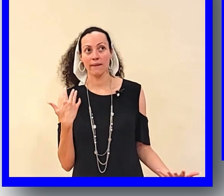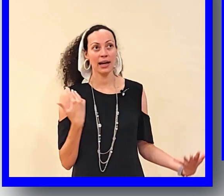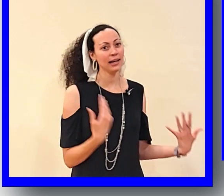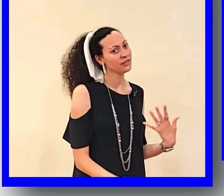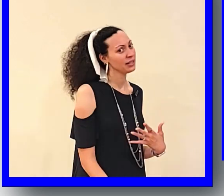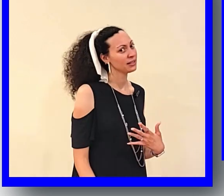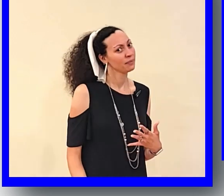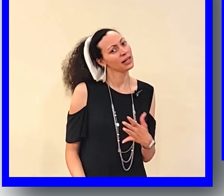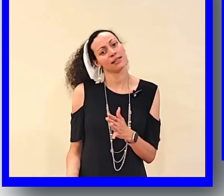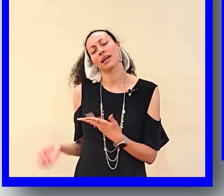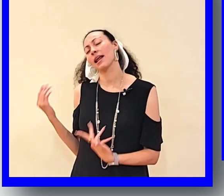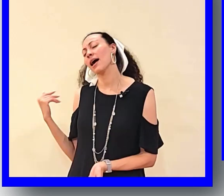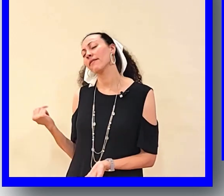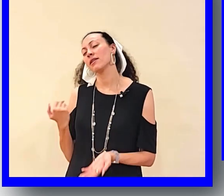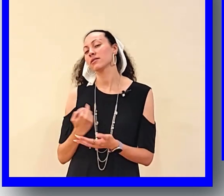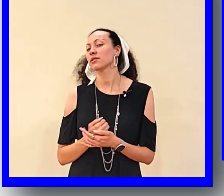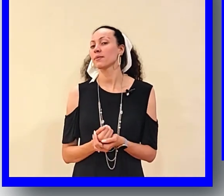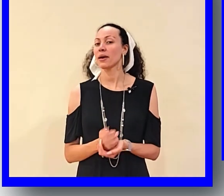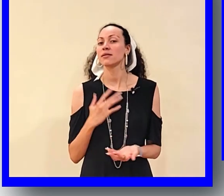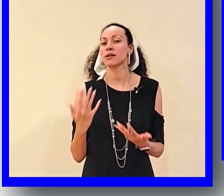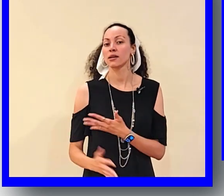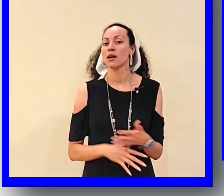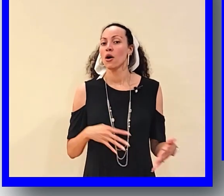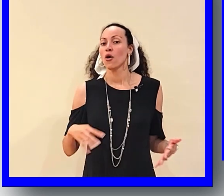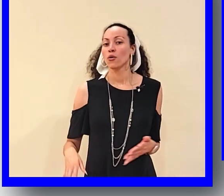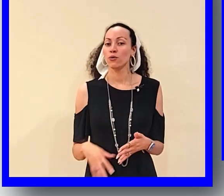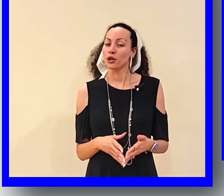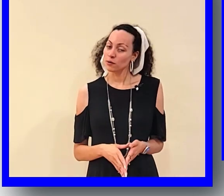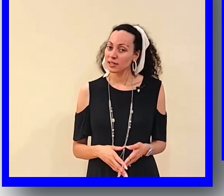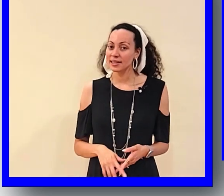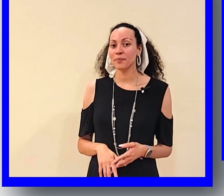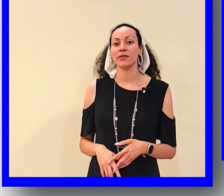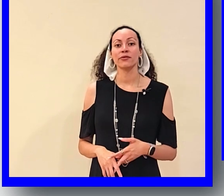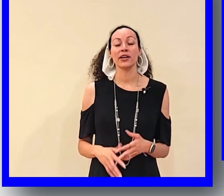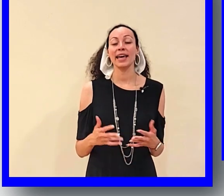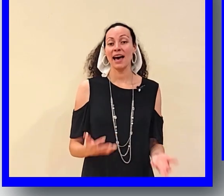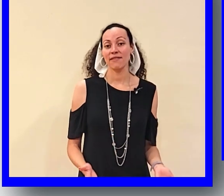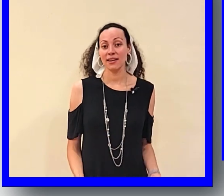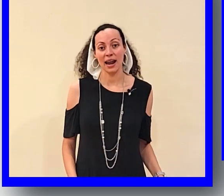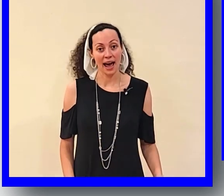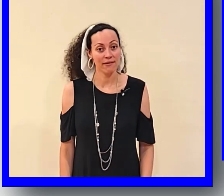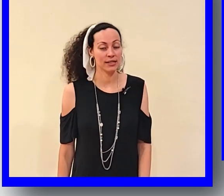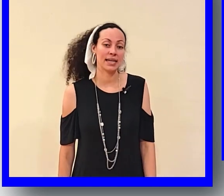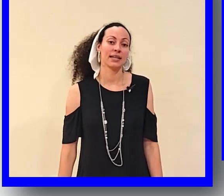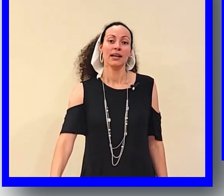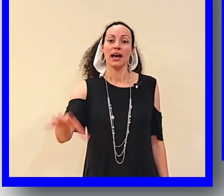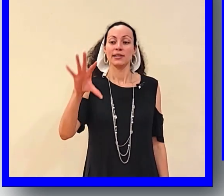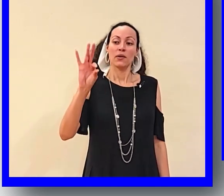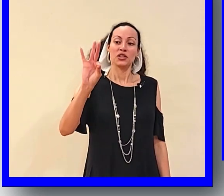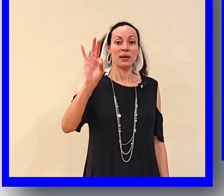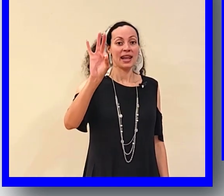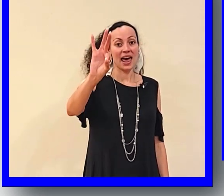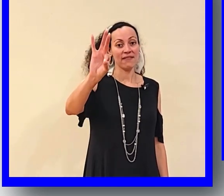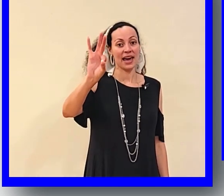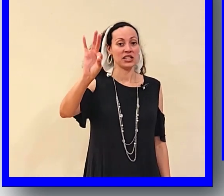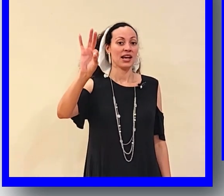is one that I've kind of seen some places kind of haven't, so it just depends on who uses it. But for cafe that I have seen, it's